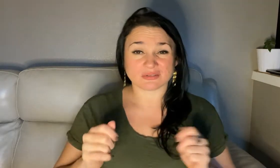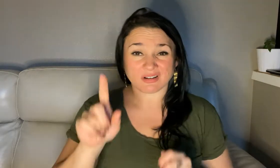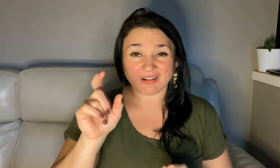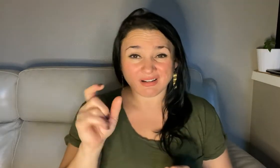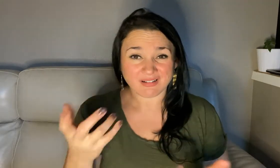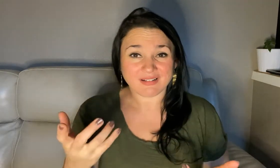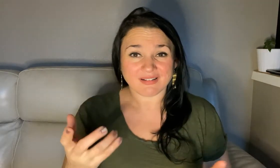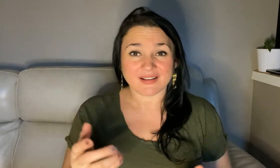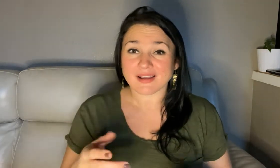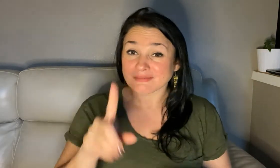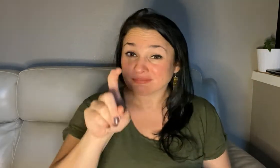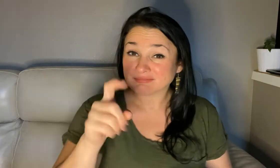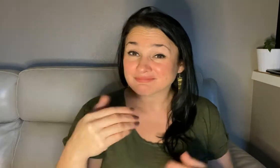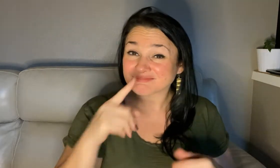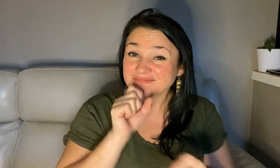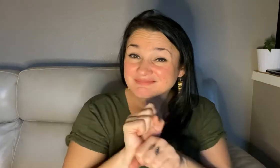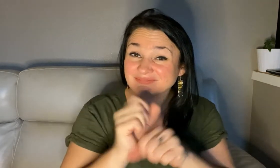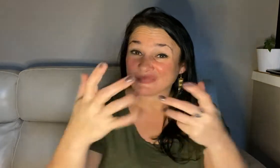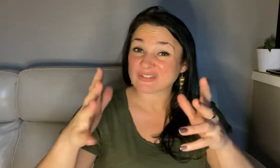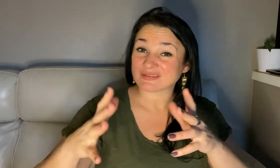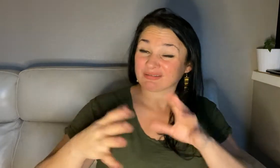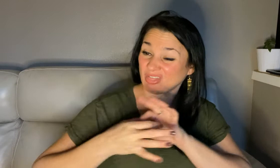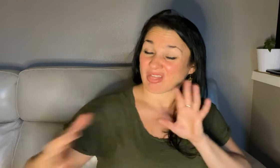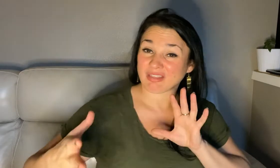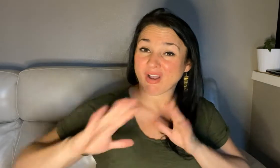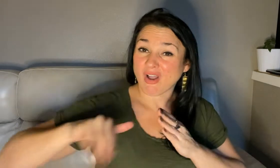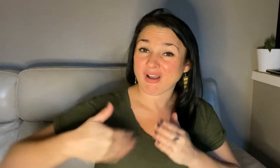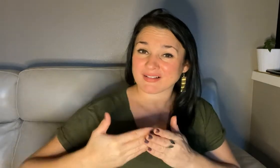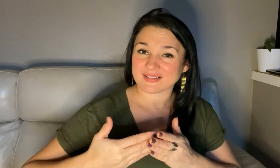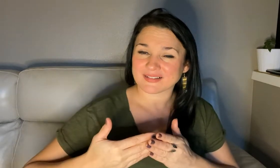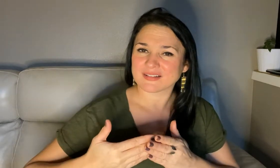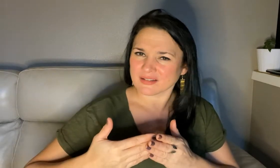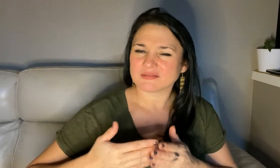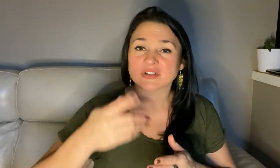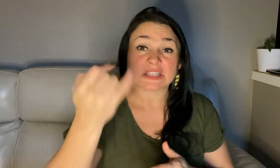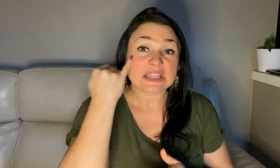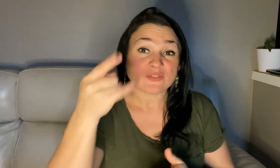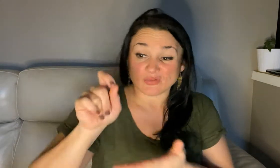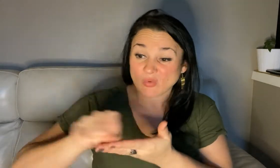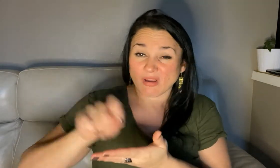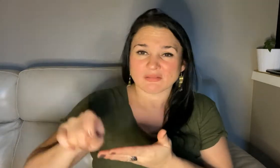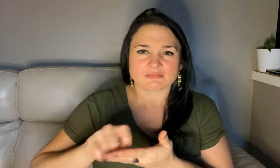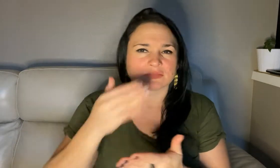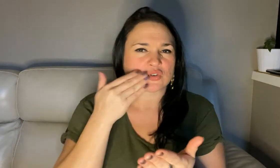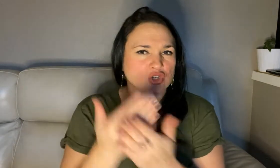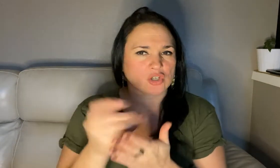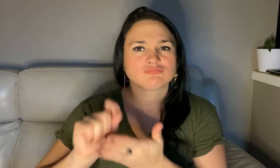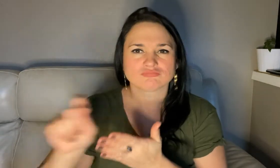Have you released a lot of the old stuff? Now, if you write the positives as far as what are your values,